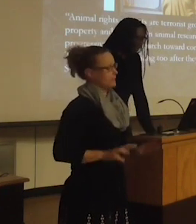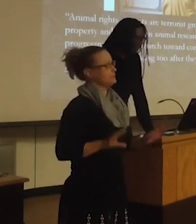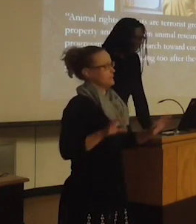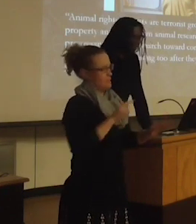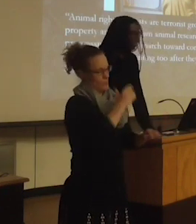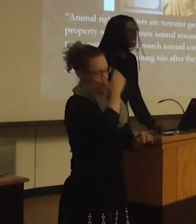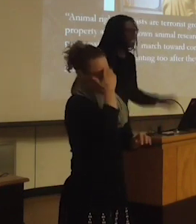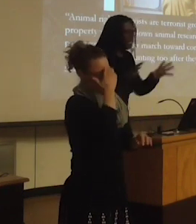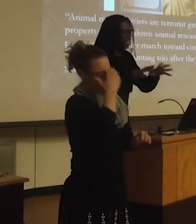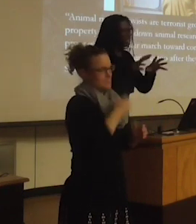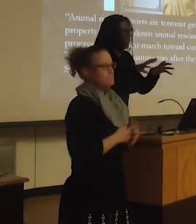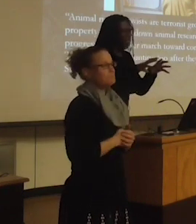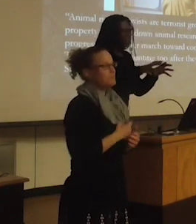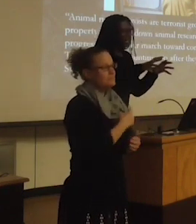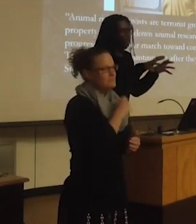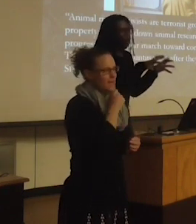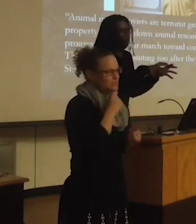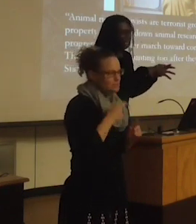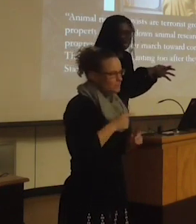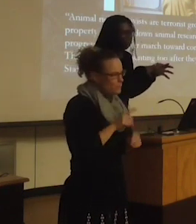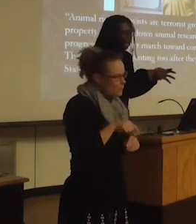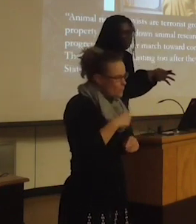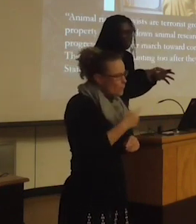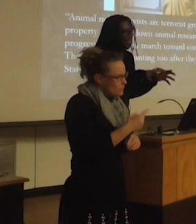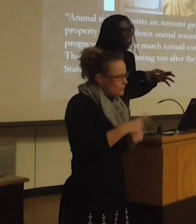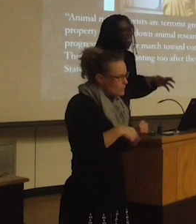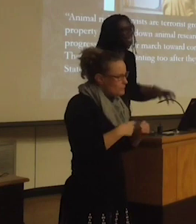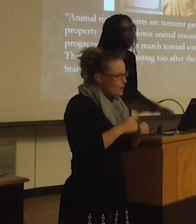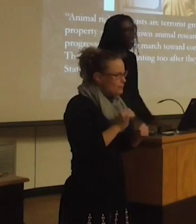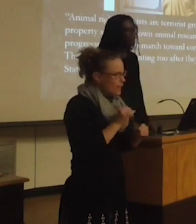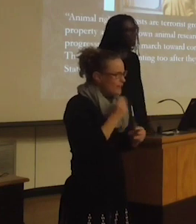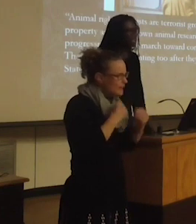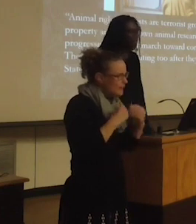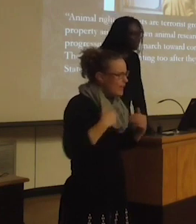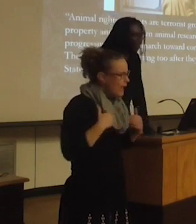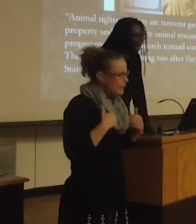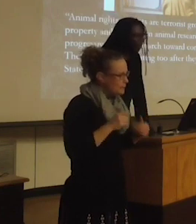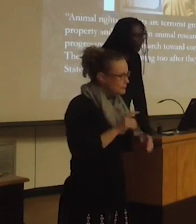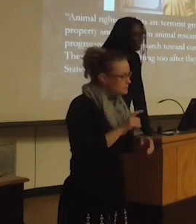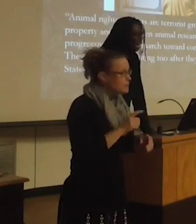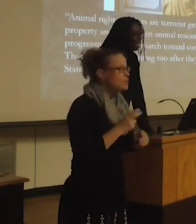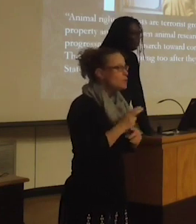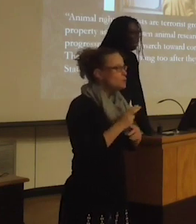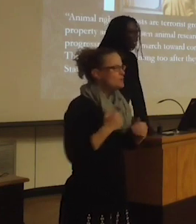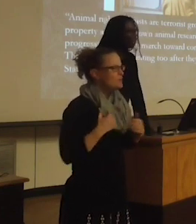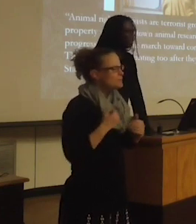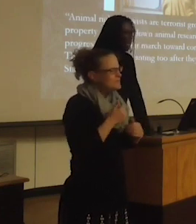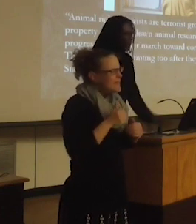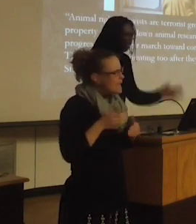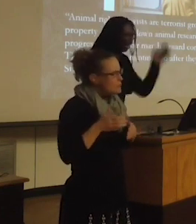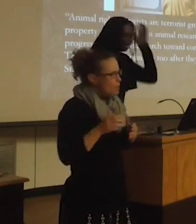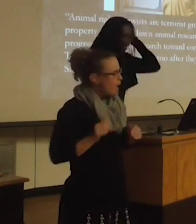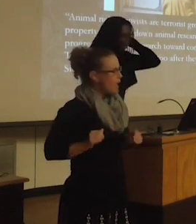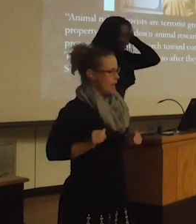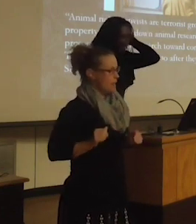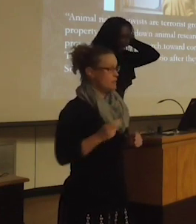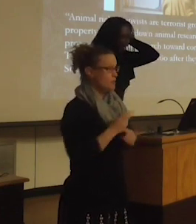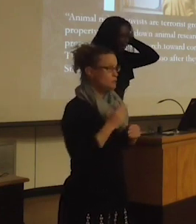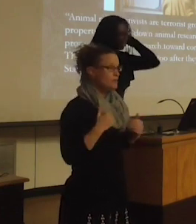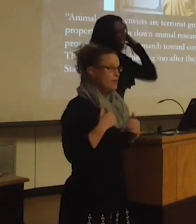yeah, like, you know, and so this isn't just specifically only about, like, the eating of animals, the use of animals in any way, the use of animals